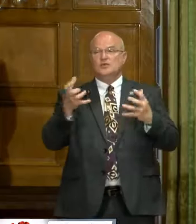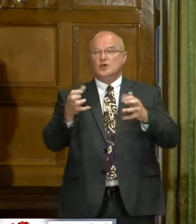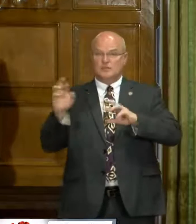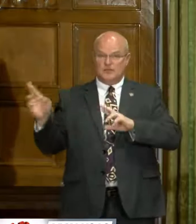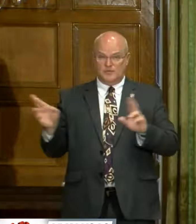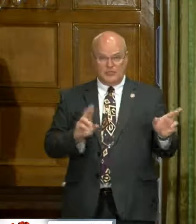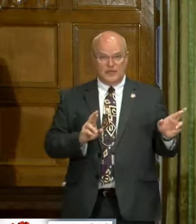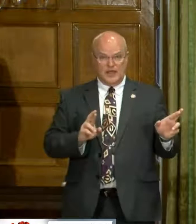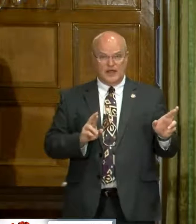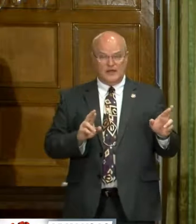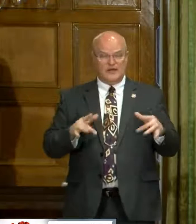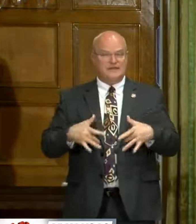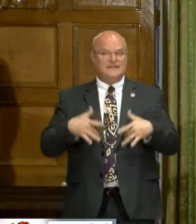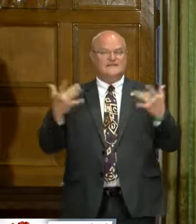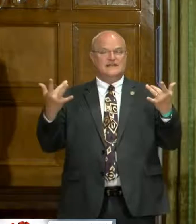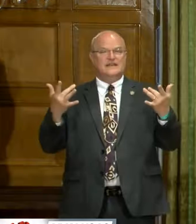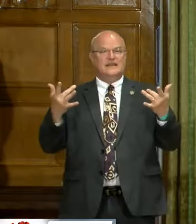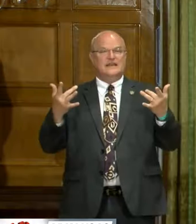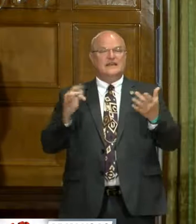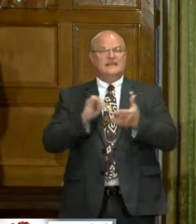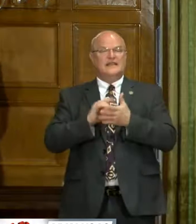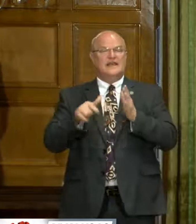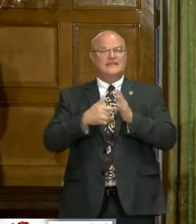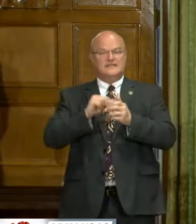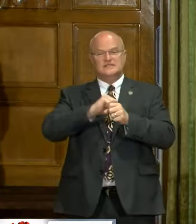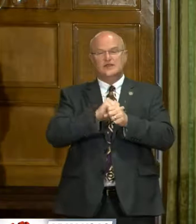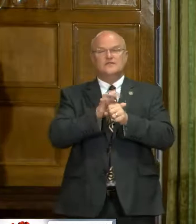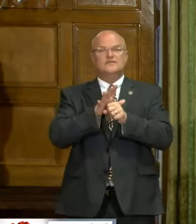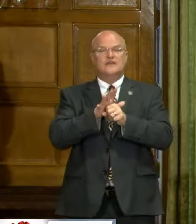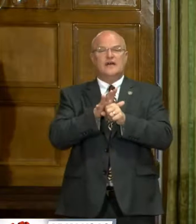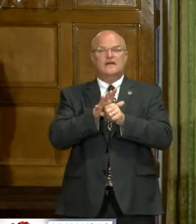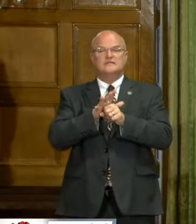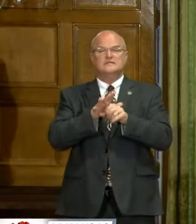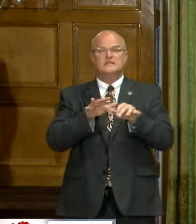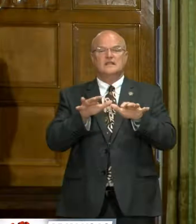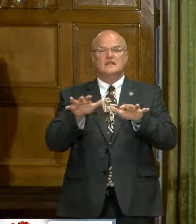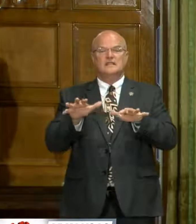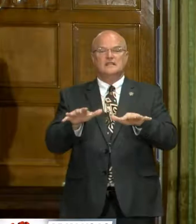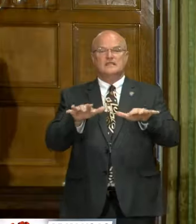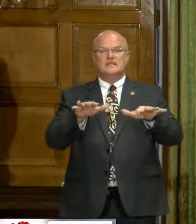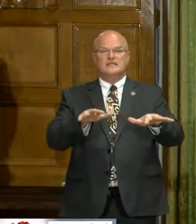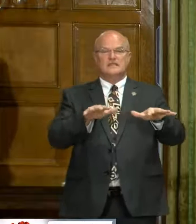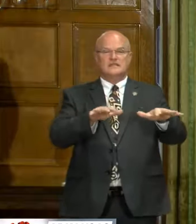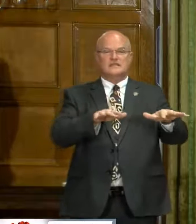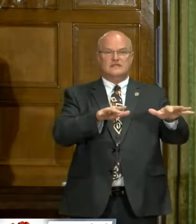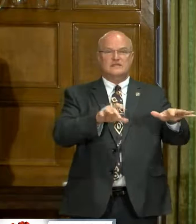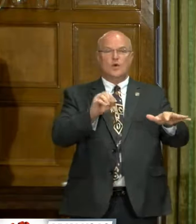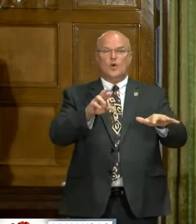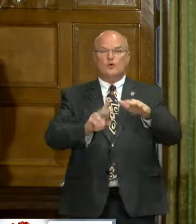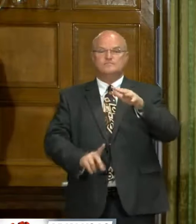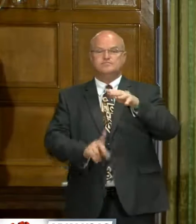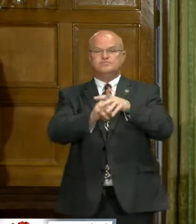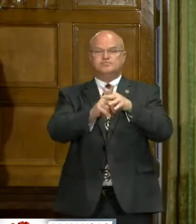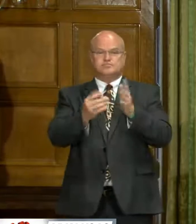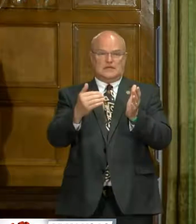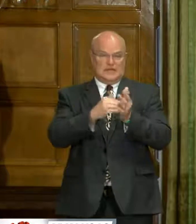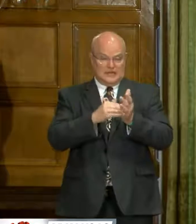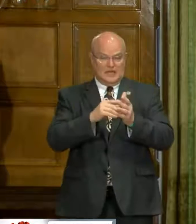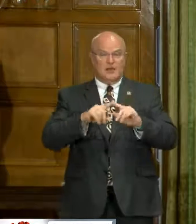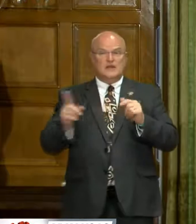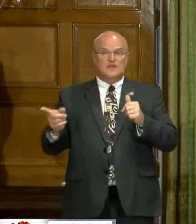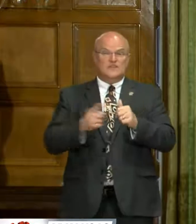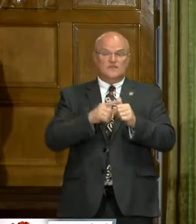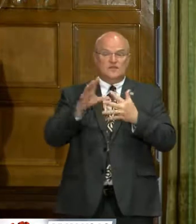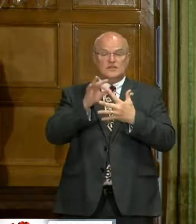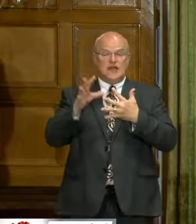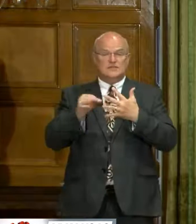be prepared in the event this COVID virus lingers on, or that if it resurges next year. But the